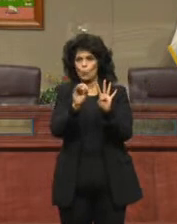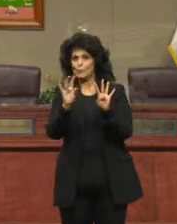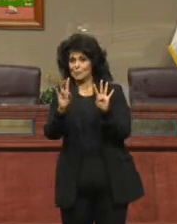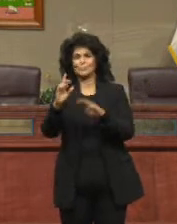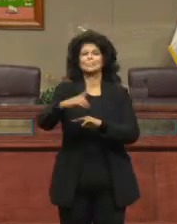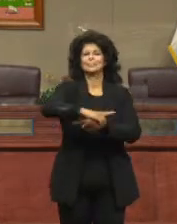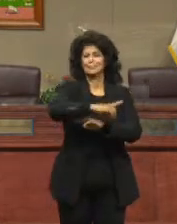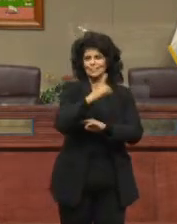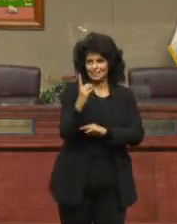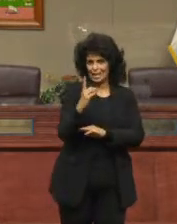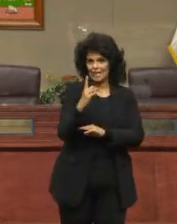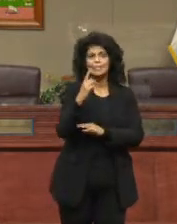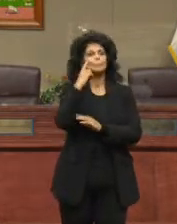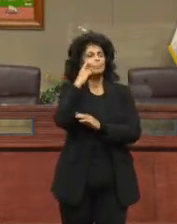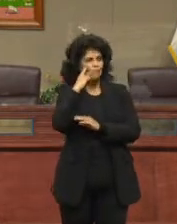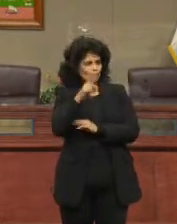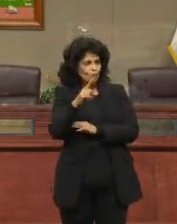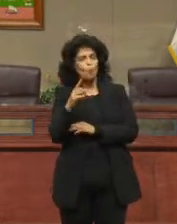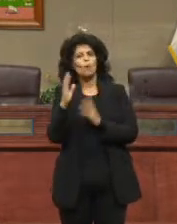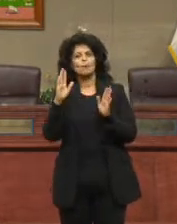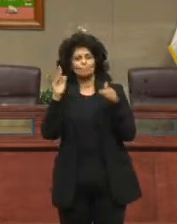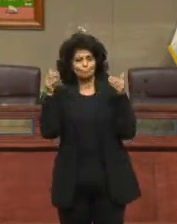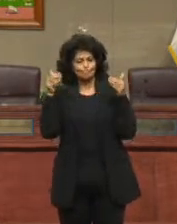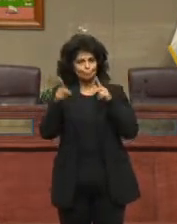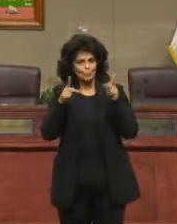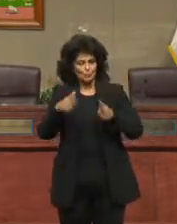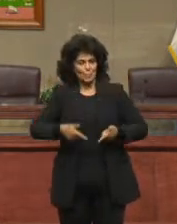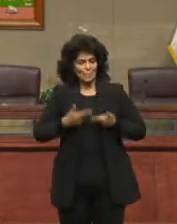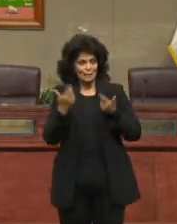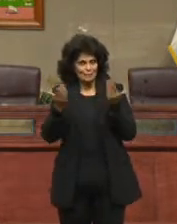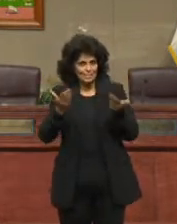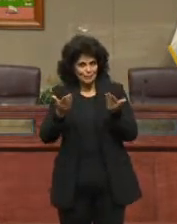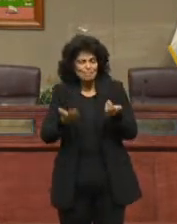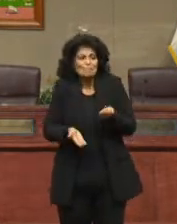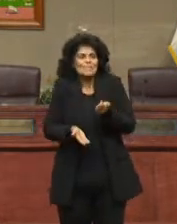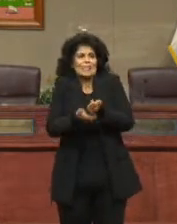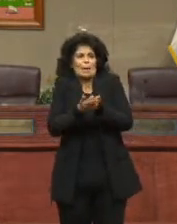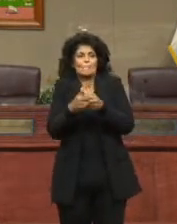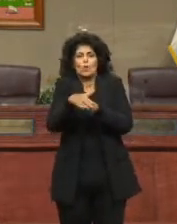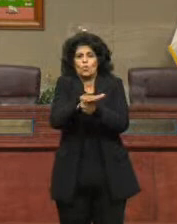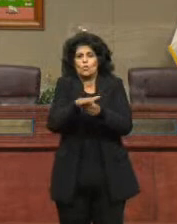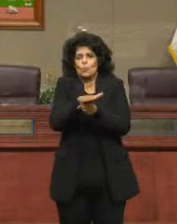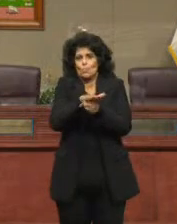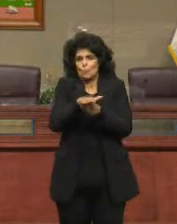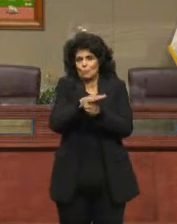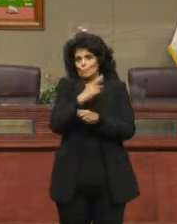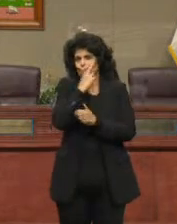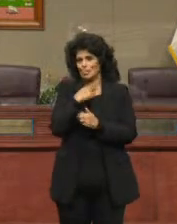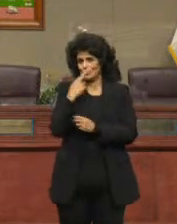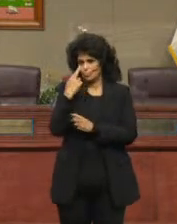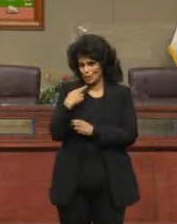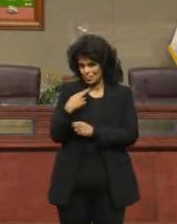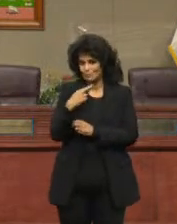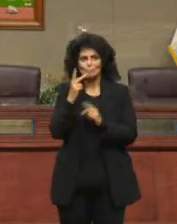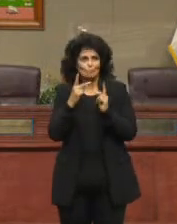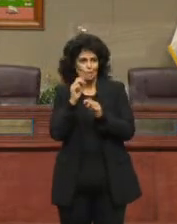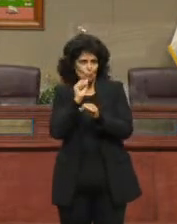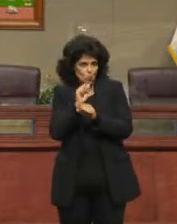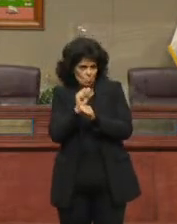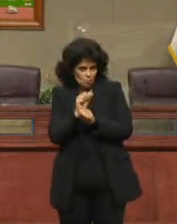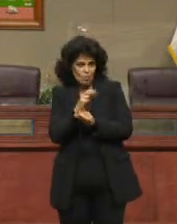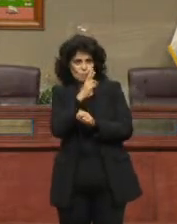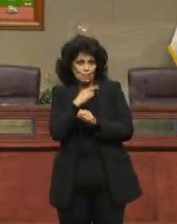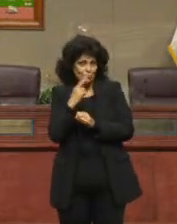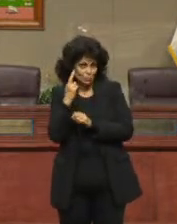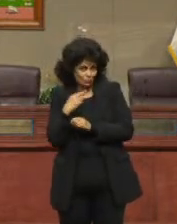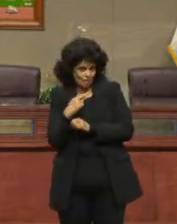Visit Orlando is an opportunity for residents to help our local restaurants and their employees by ordering